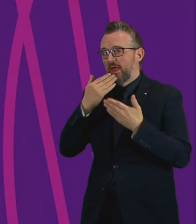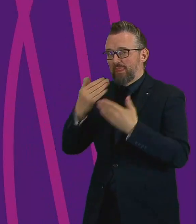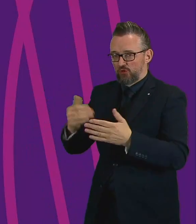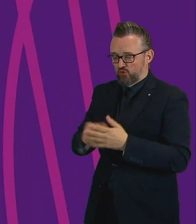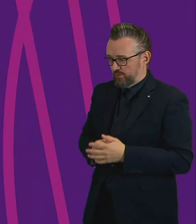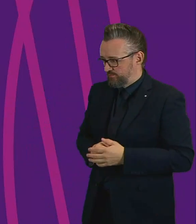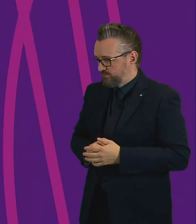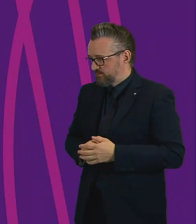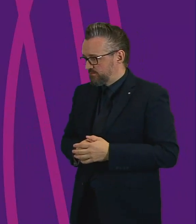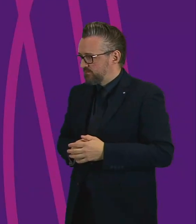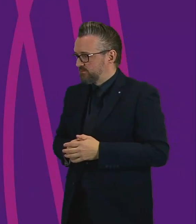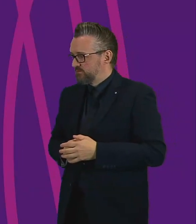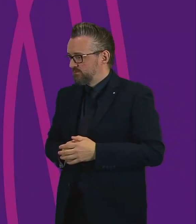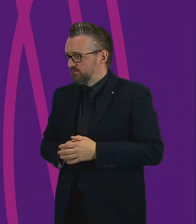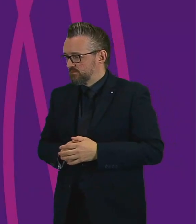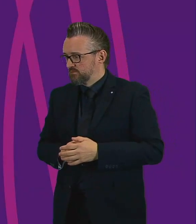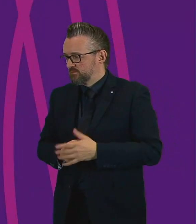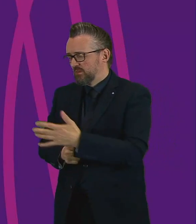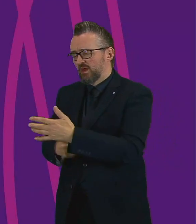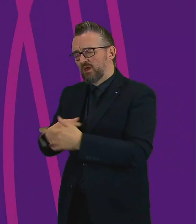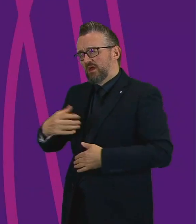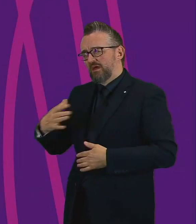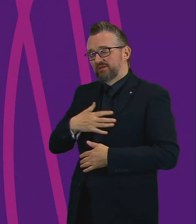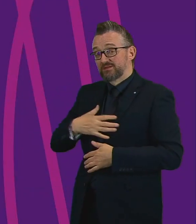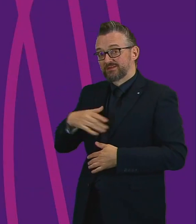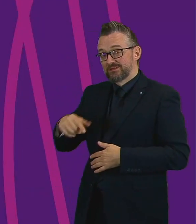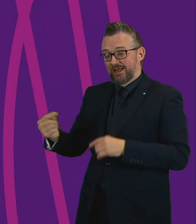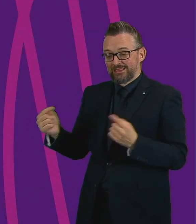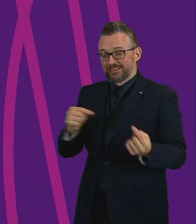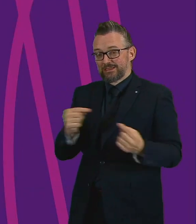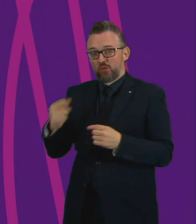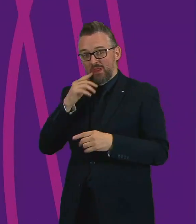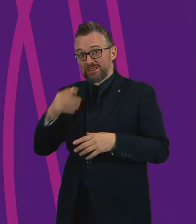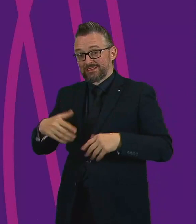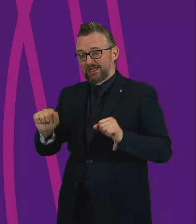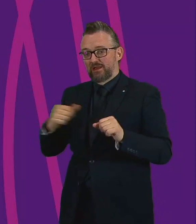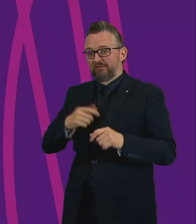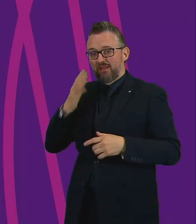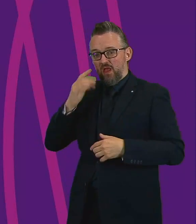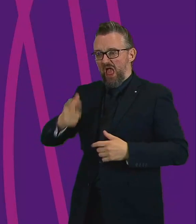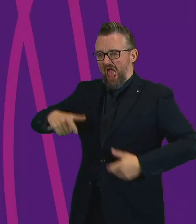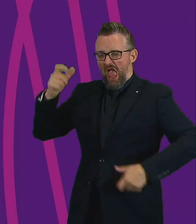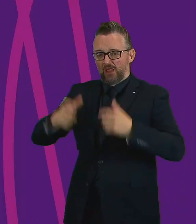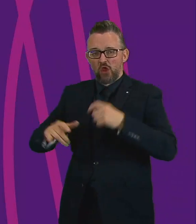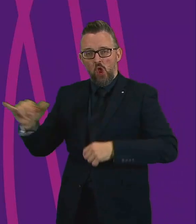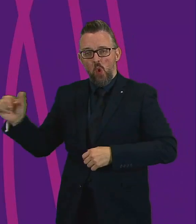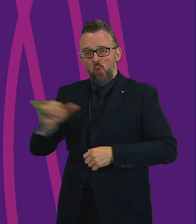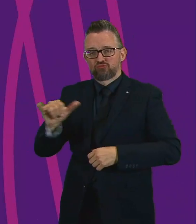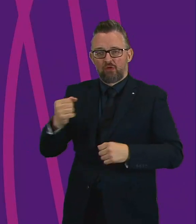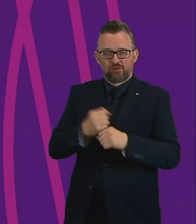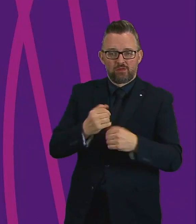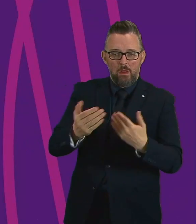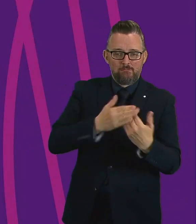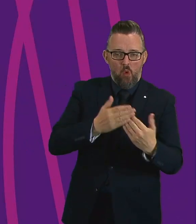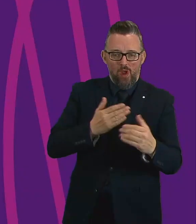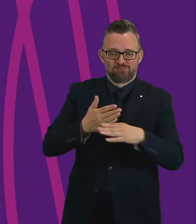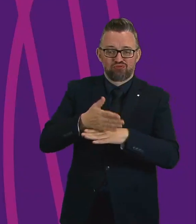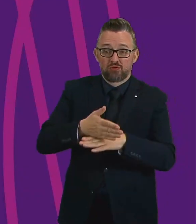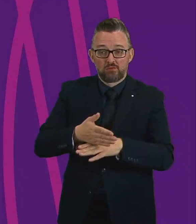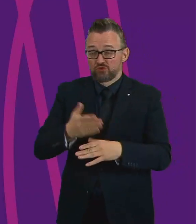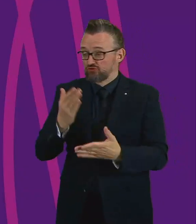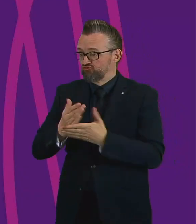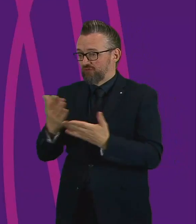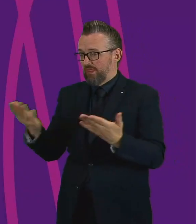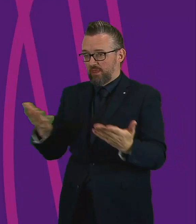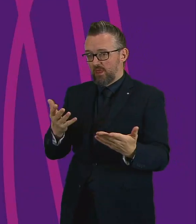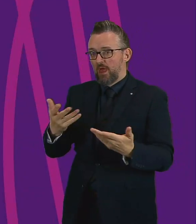I feared as this debate started that it was going to be an argument about which government had done more. But actually there were very